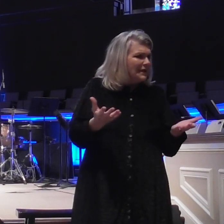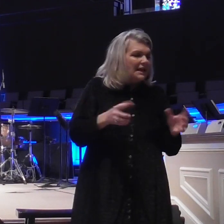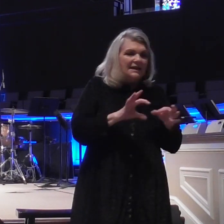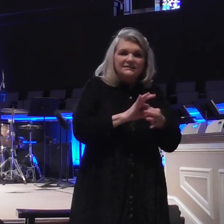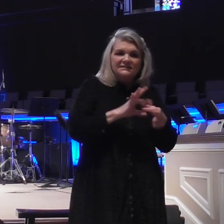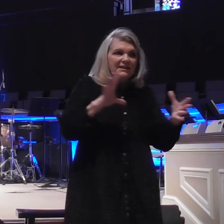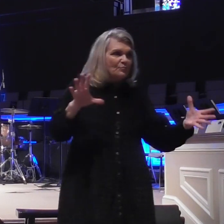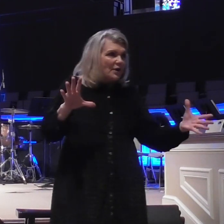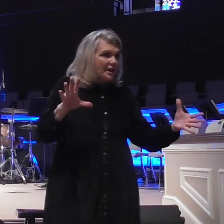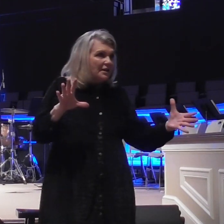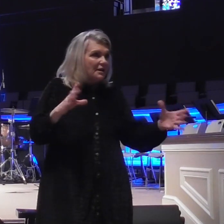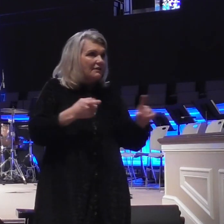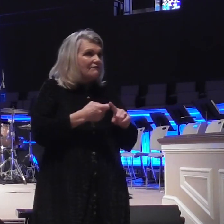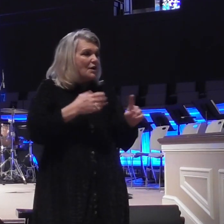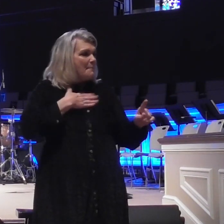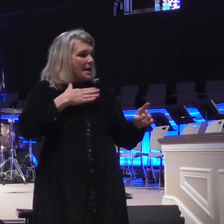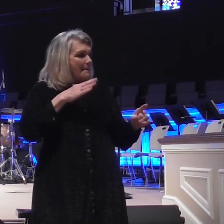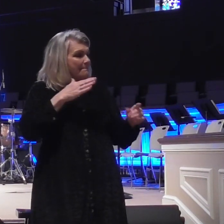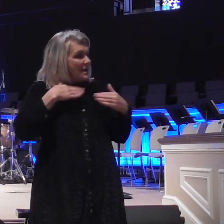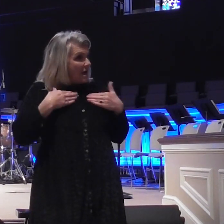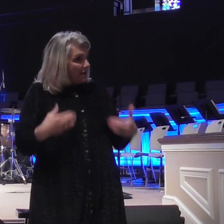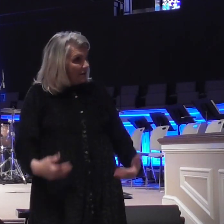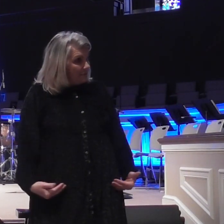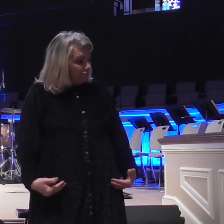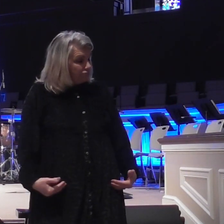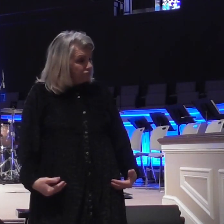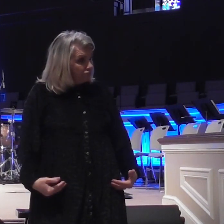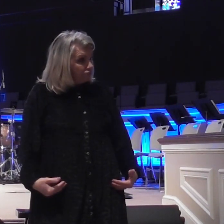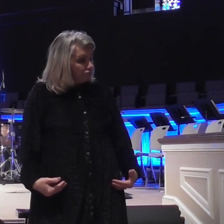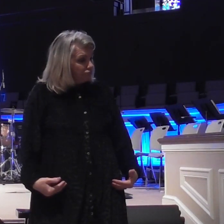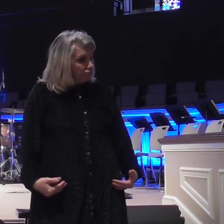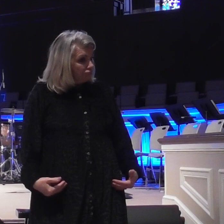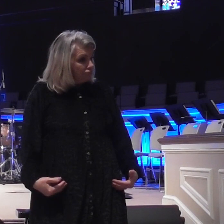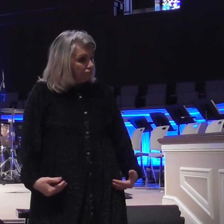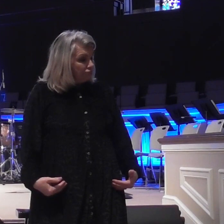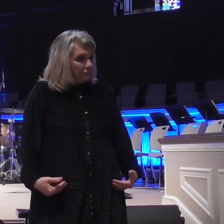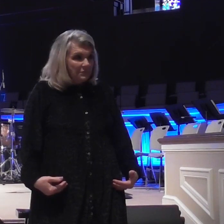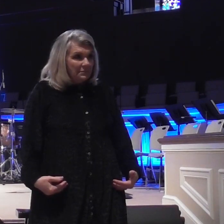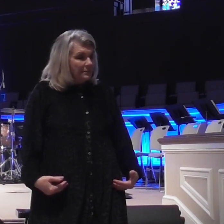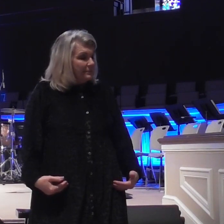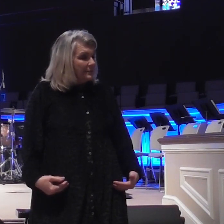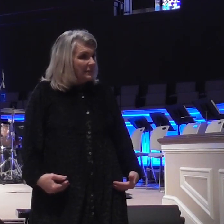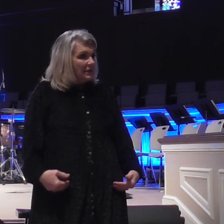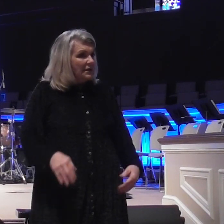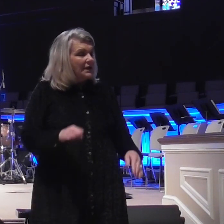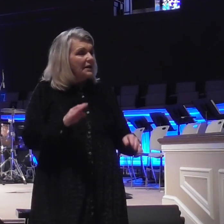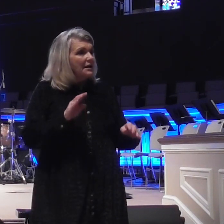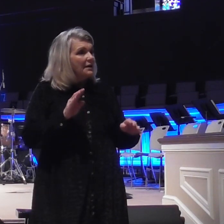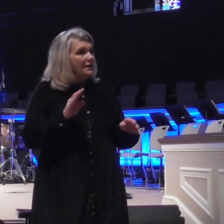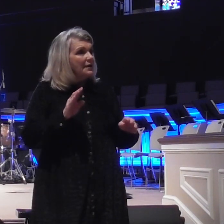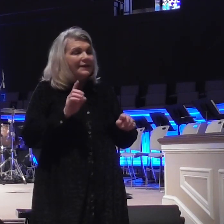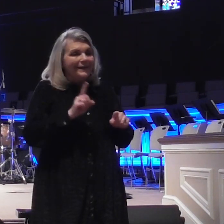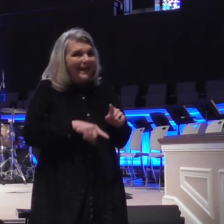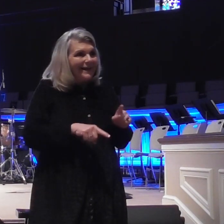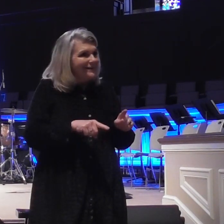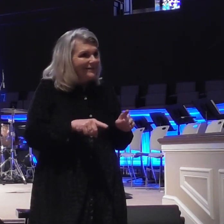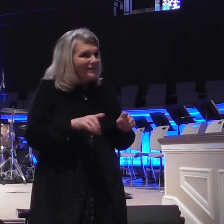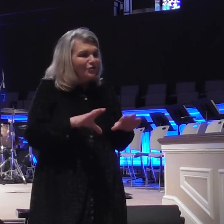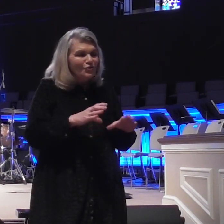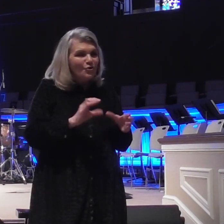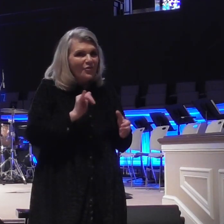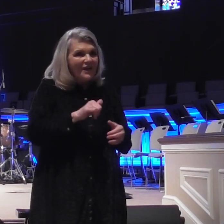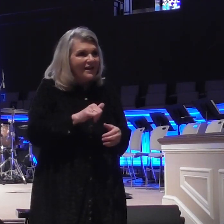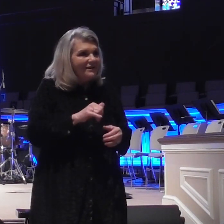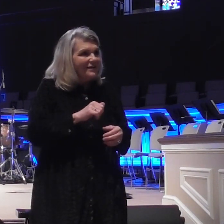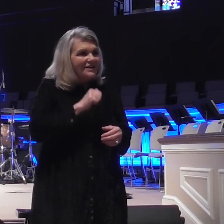my body? And what we need to be prepared to do is say, you can't do that. That's not a move you can make. That's